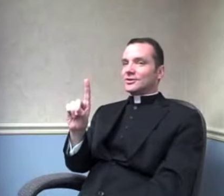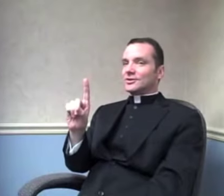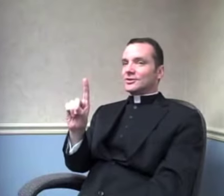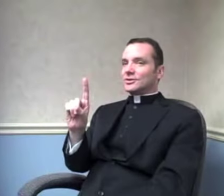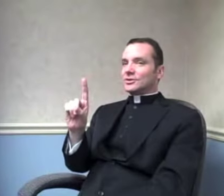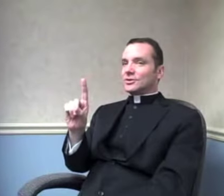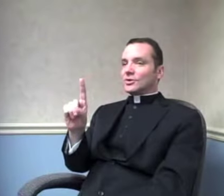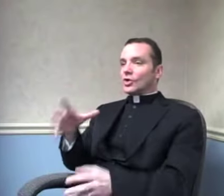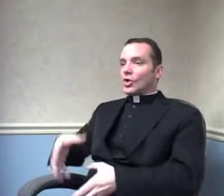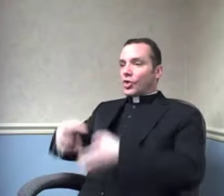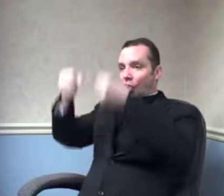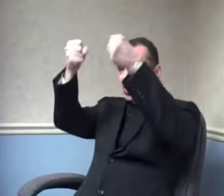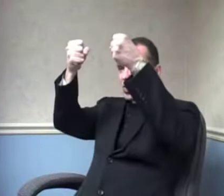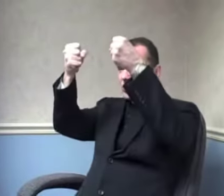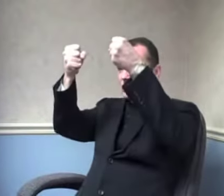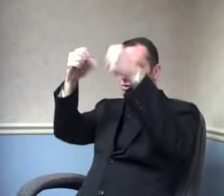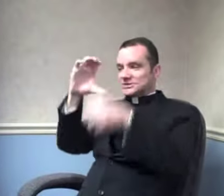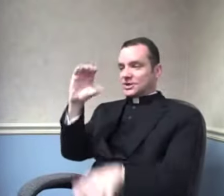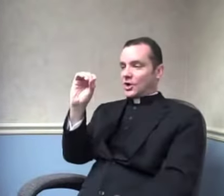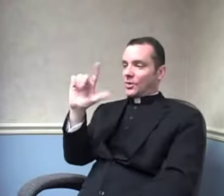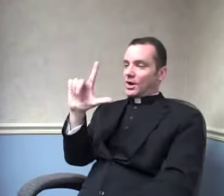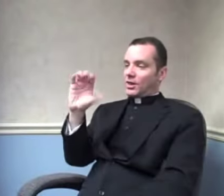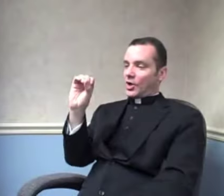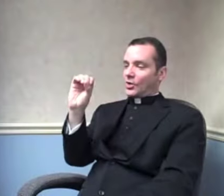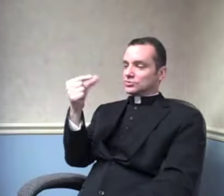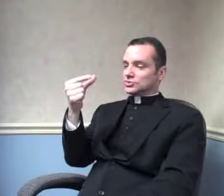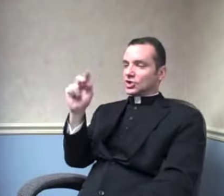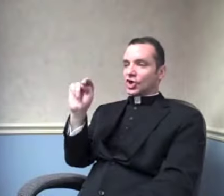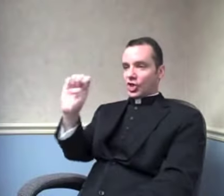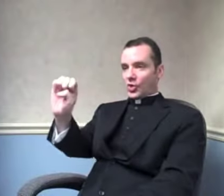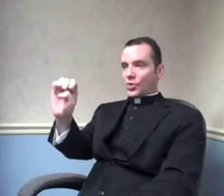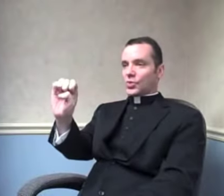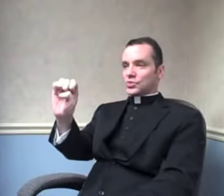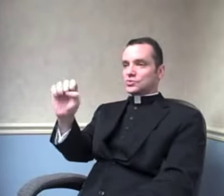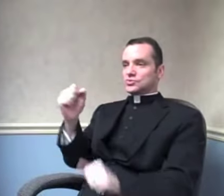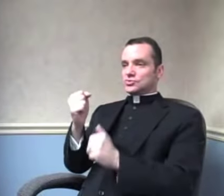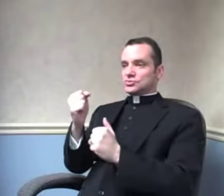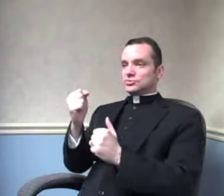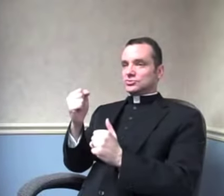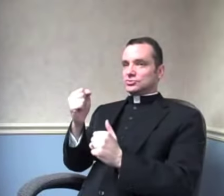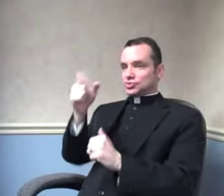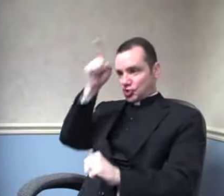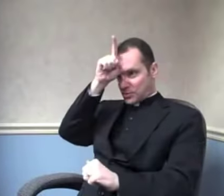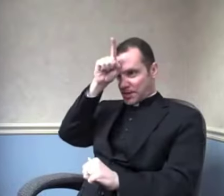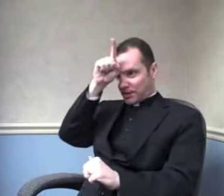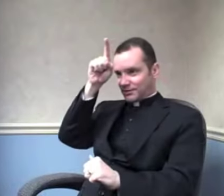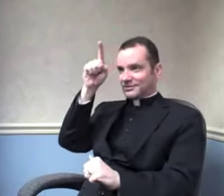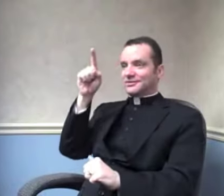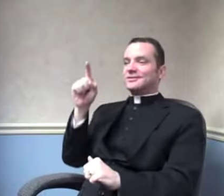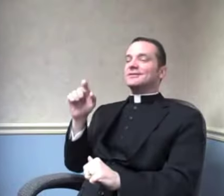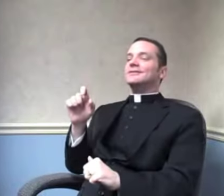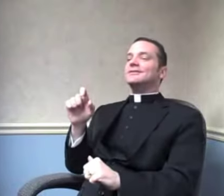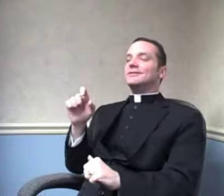and that was in Cologne, which is a big city in Germany.